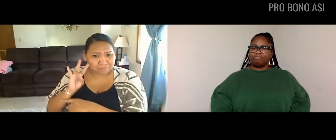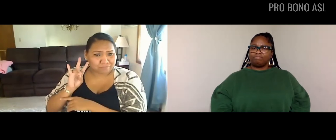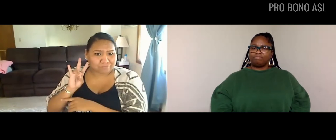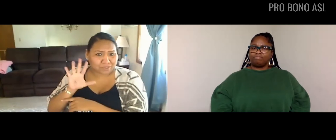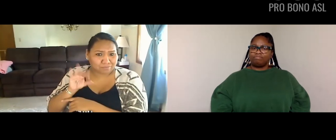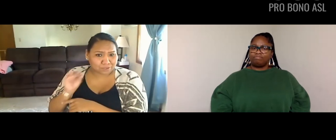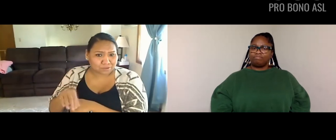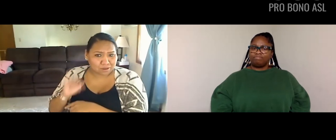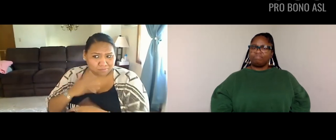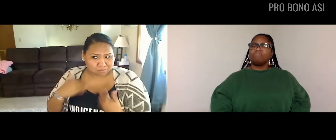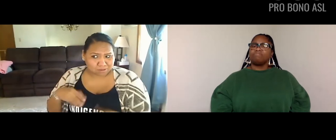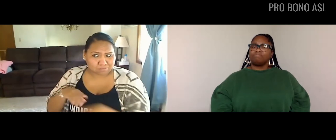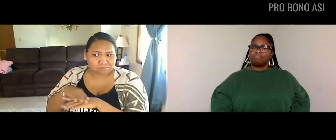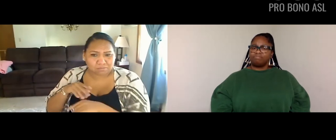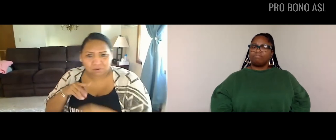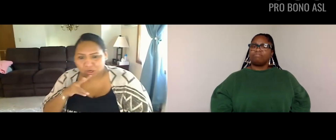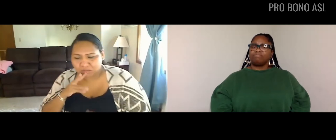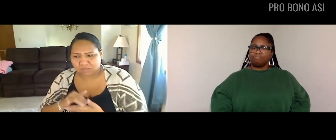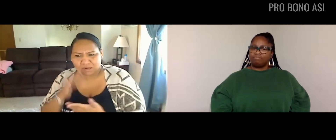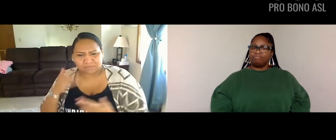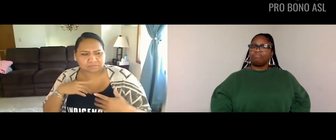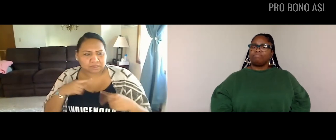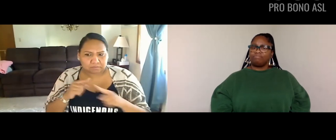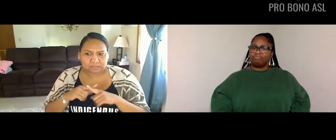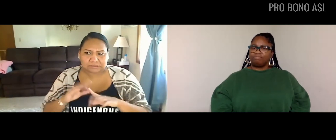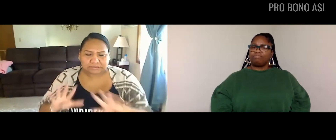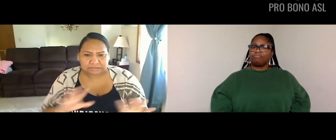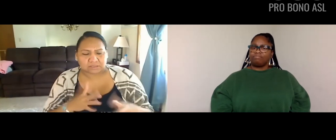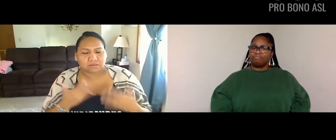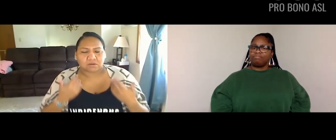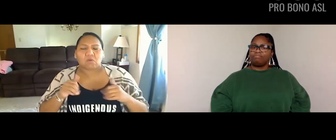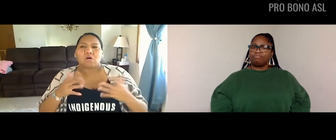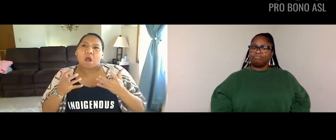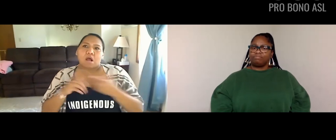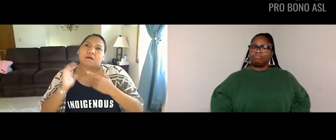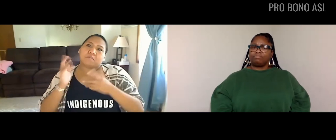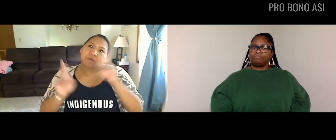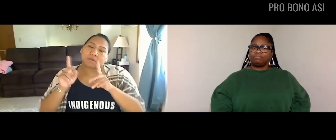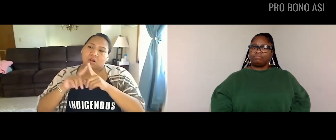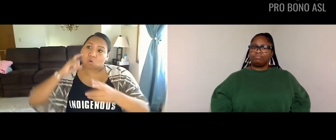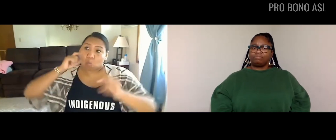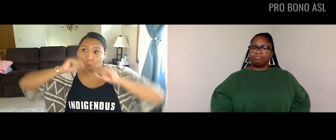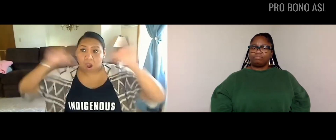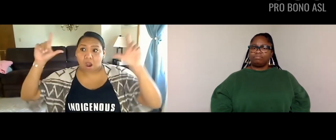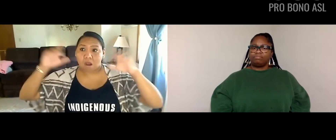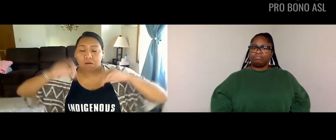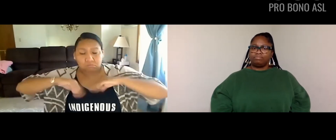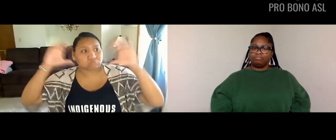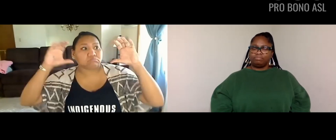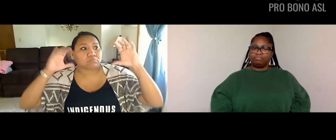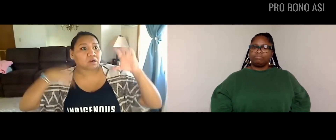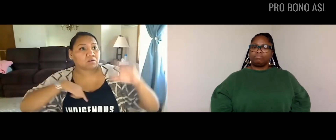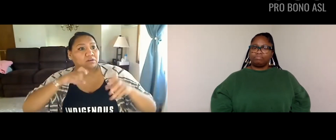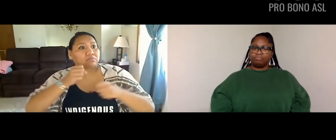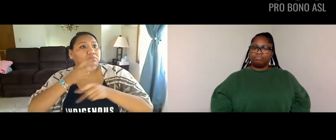And we really do consider this land very sacred, and water very sacred. It's 75% of our body. So we